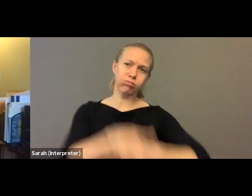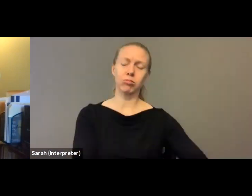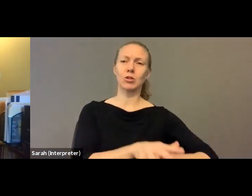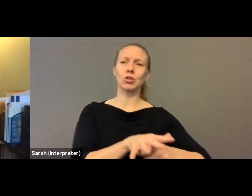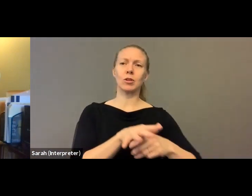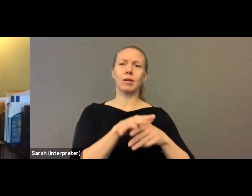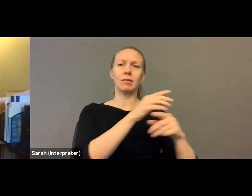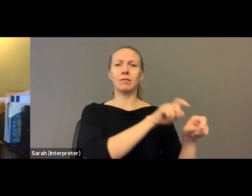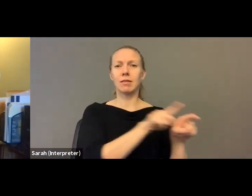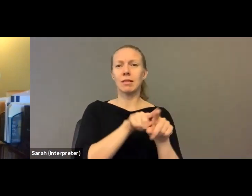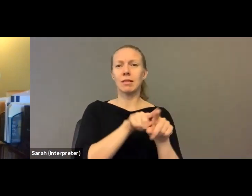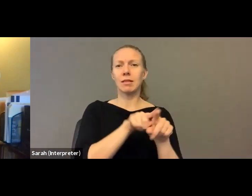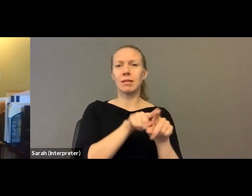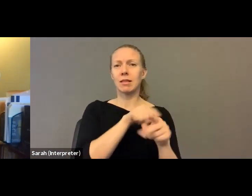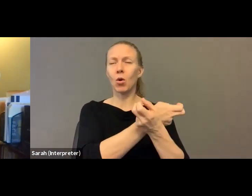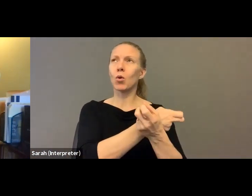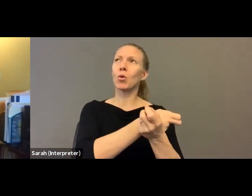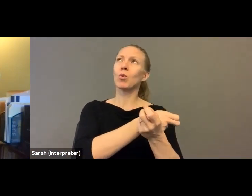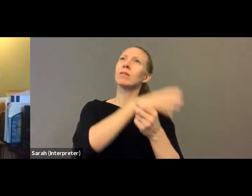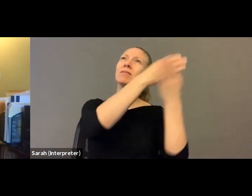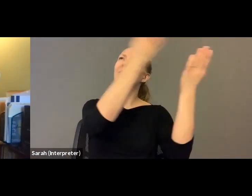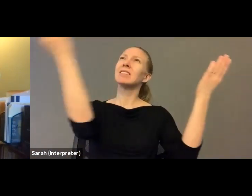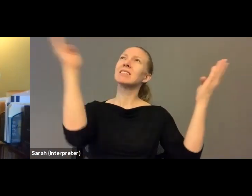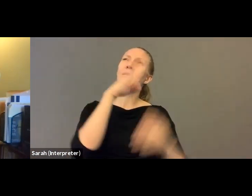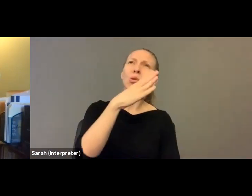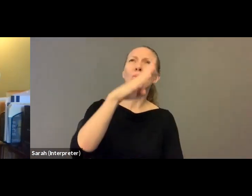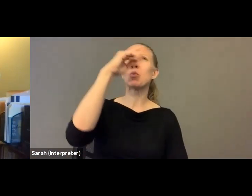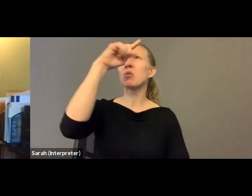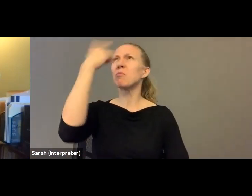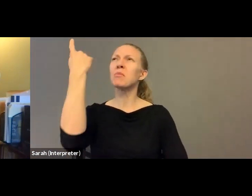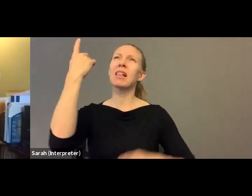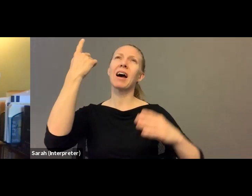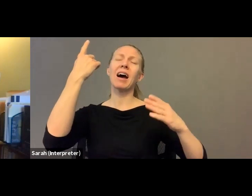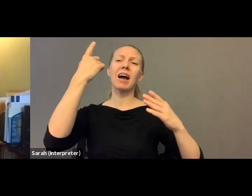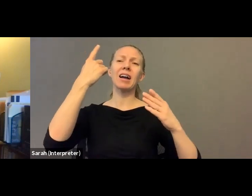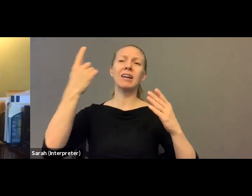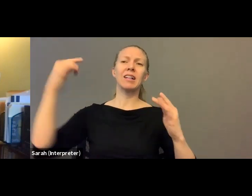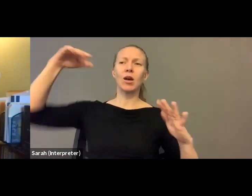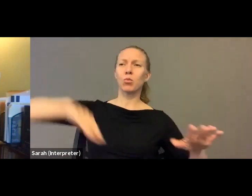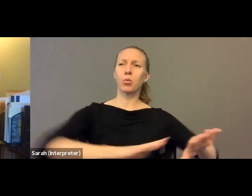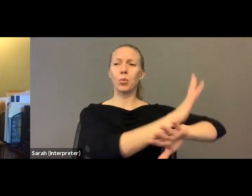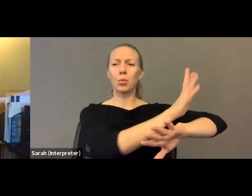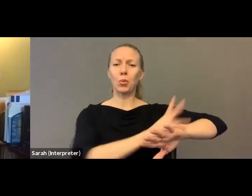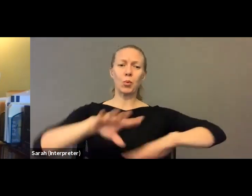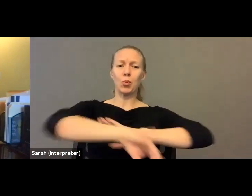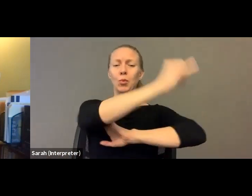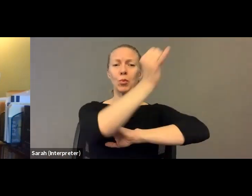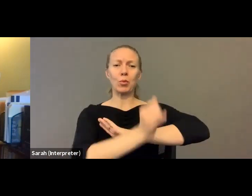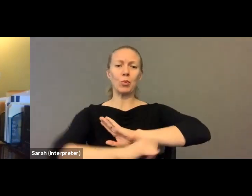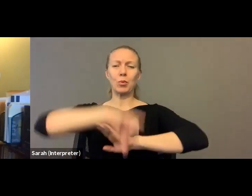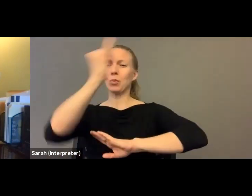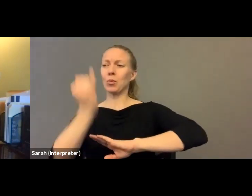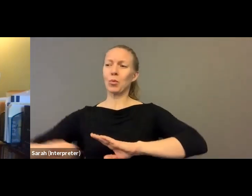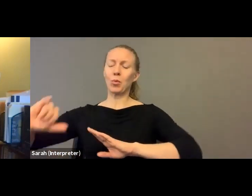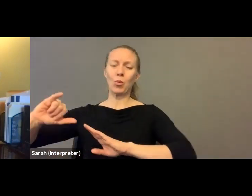sky, the blue black with the blacker drugged dance of whales crossing out the staring starred harpoon